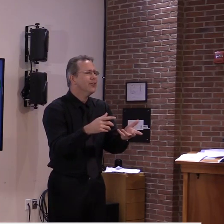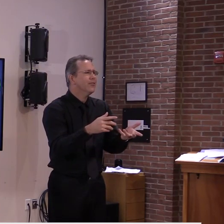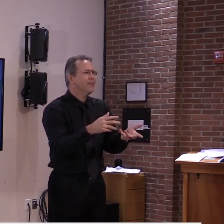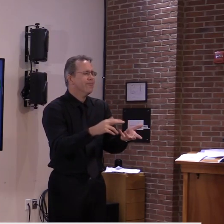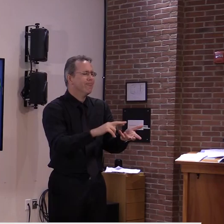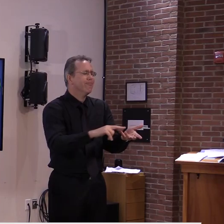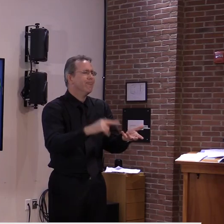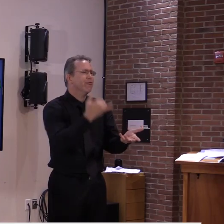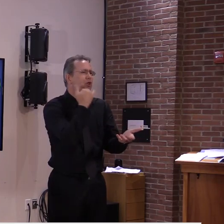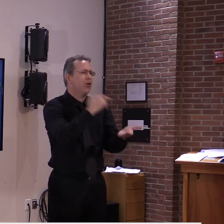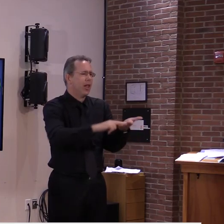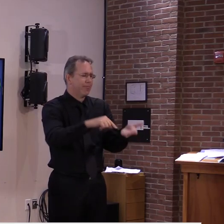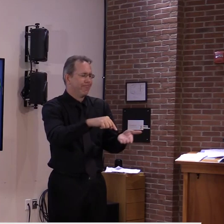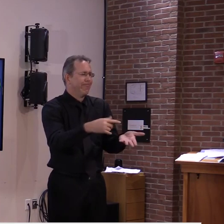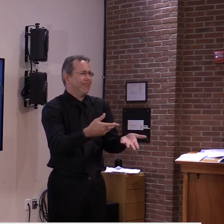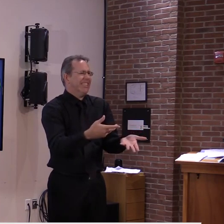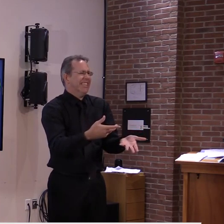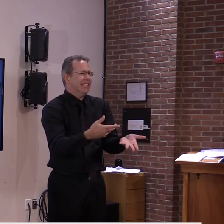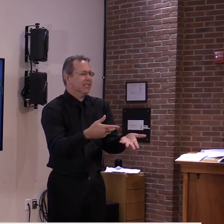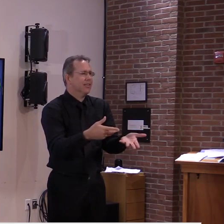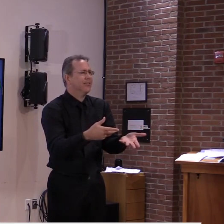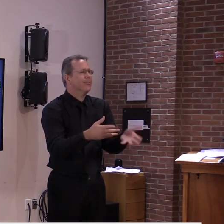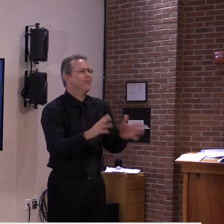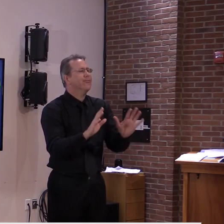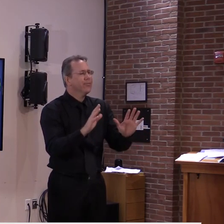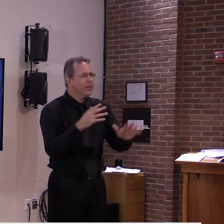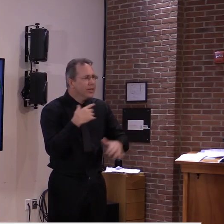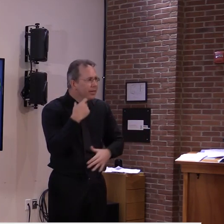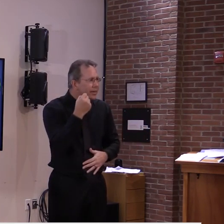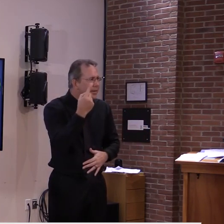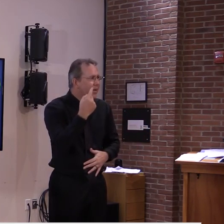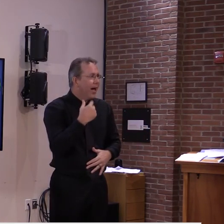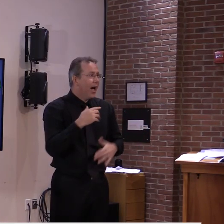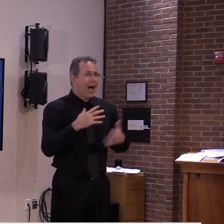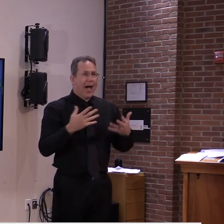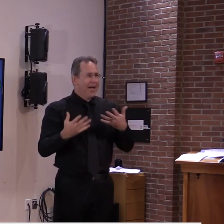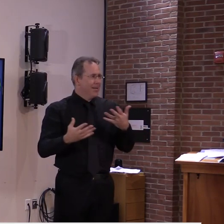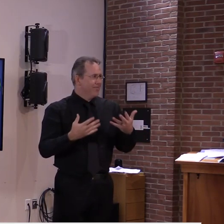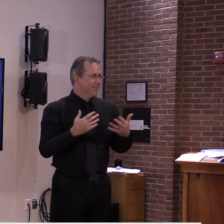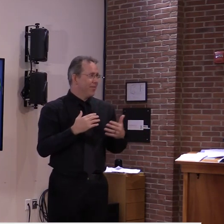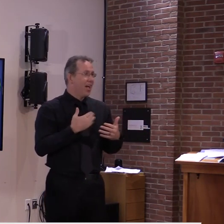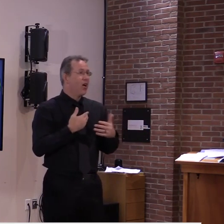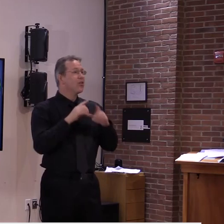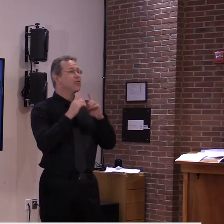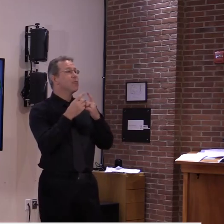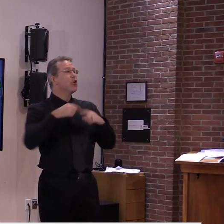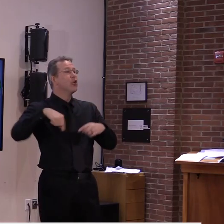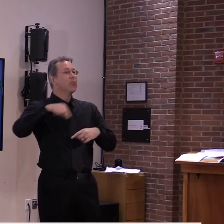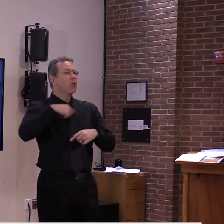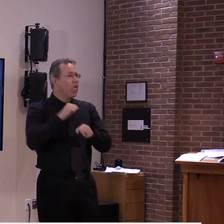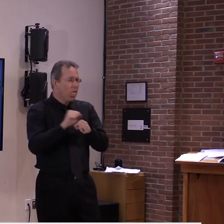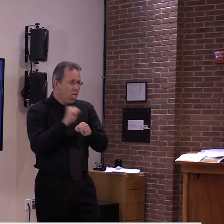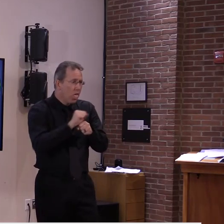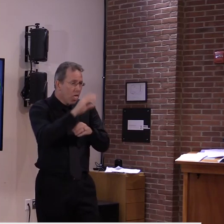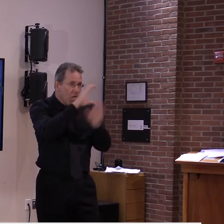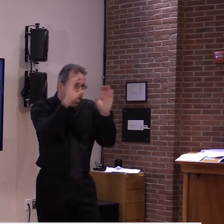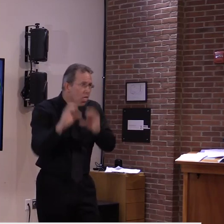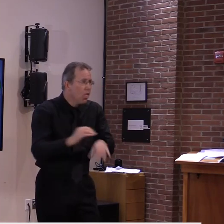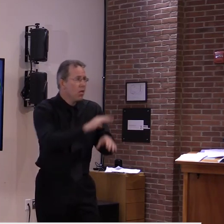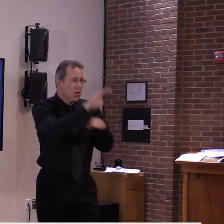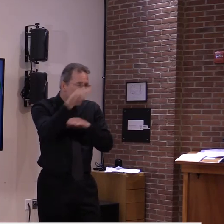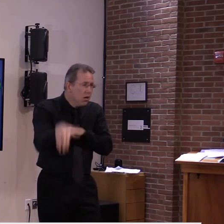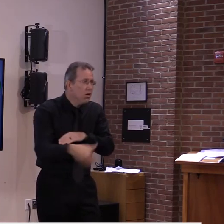running 24/7 for 10 months now, and people are fatigued,